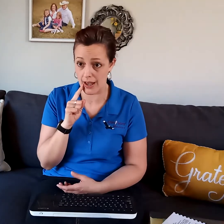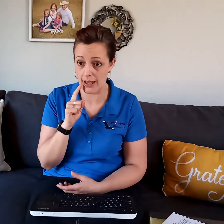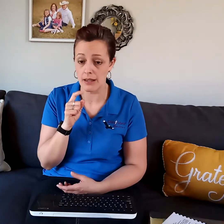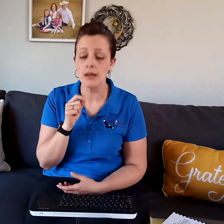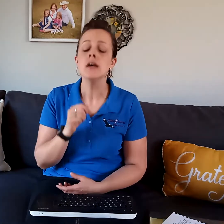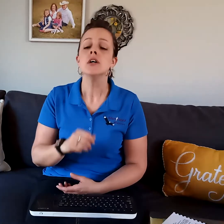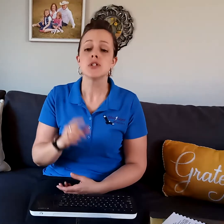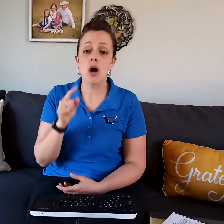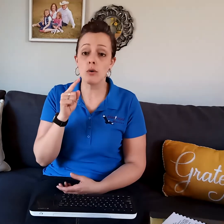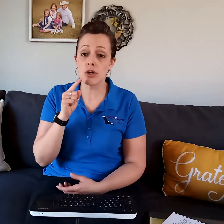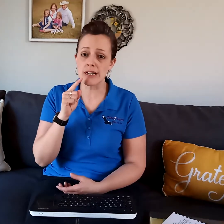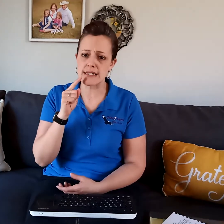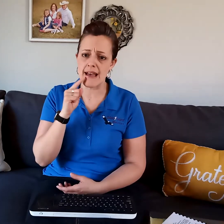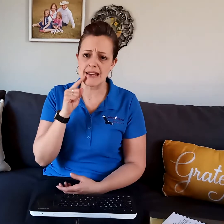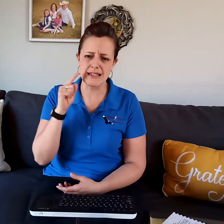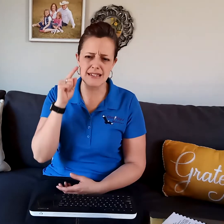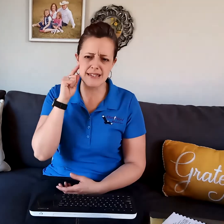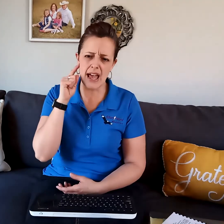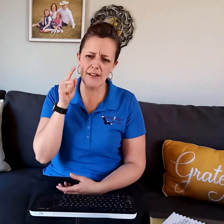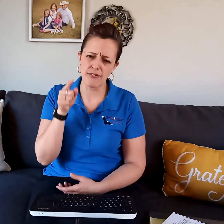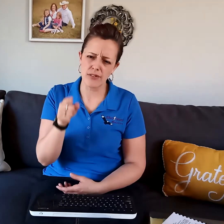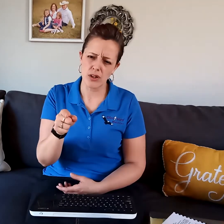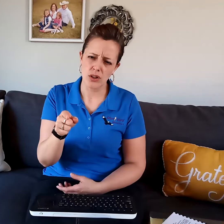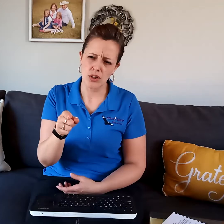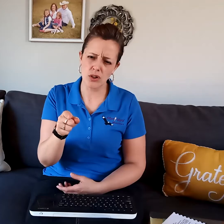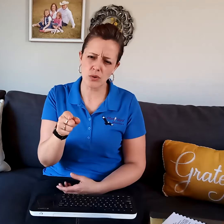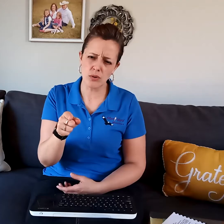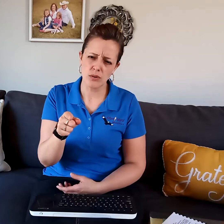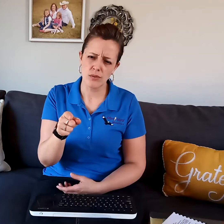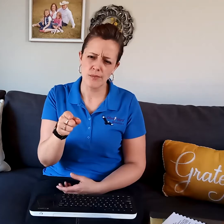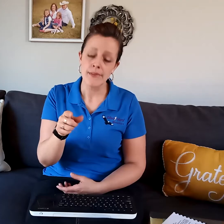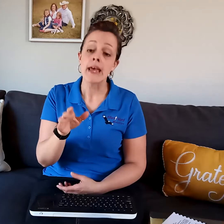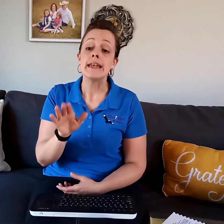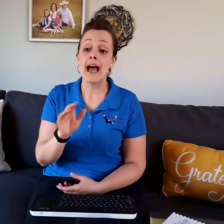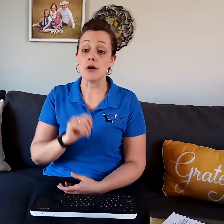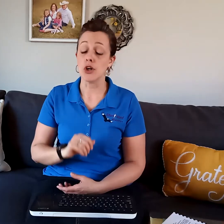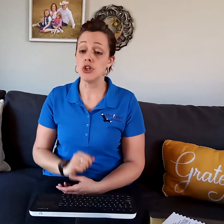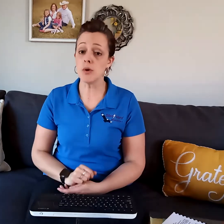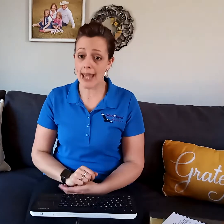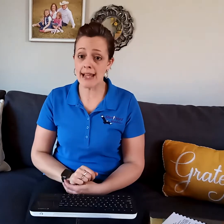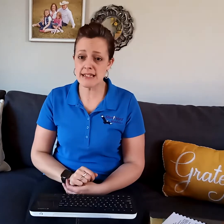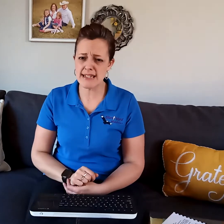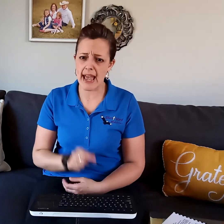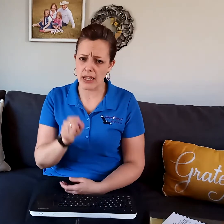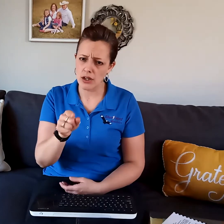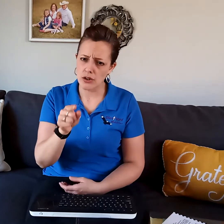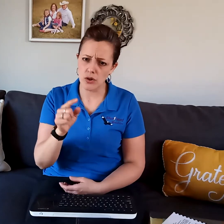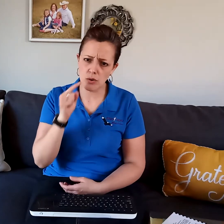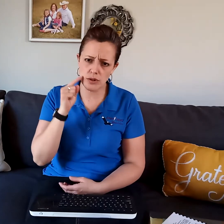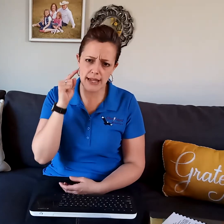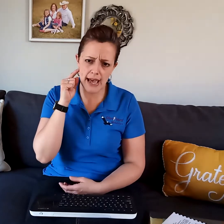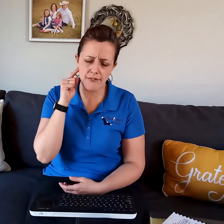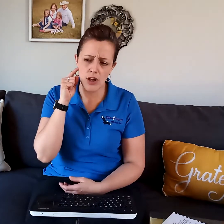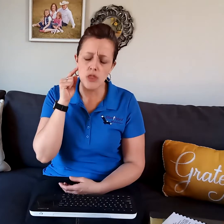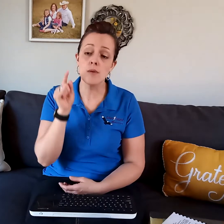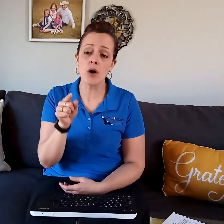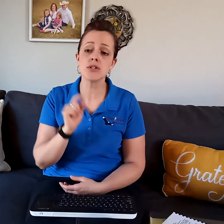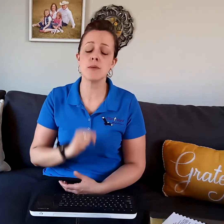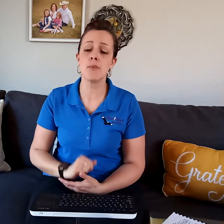okay? So you're going to say, deaf, you. Now, you can say, you, deaf. The most